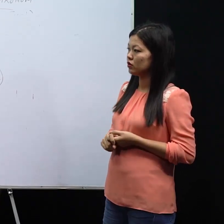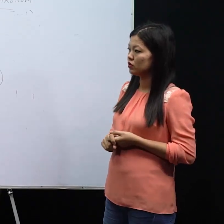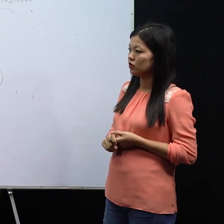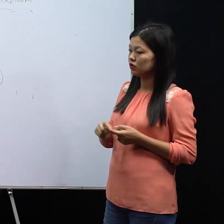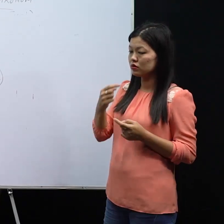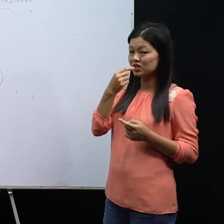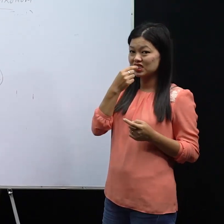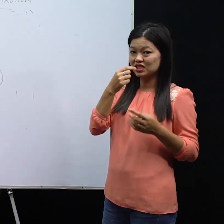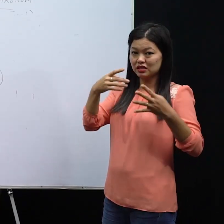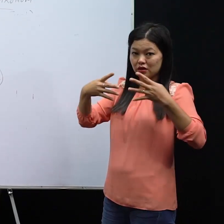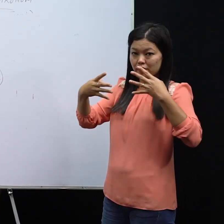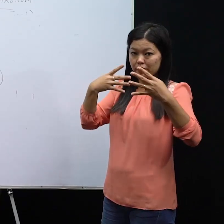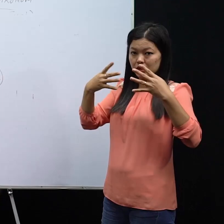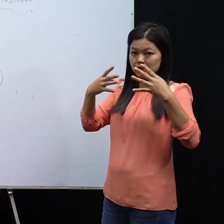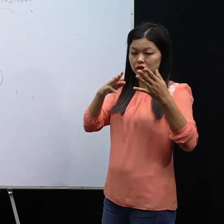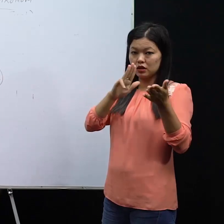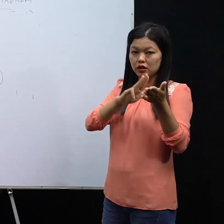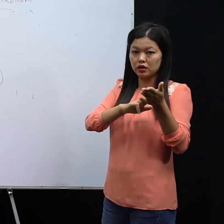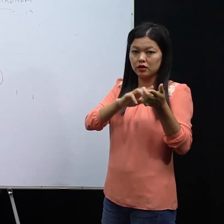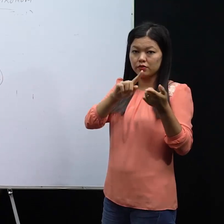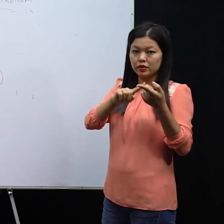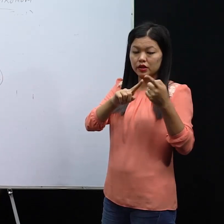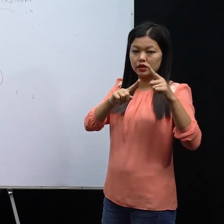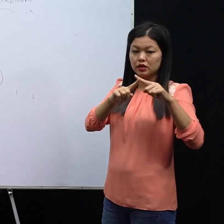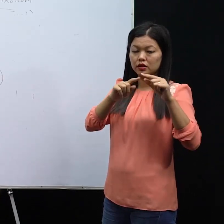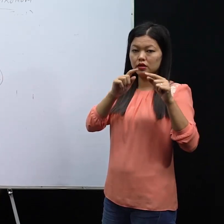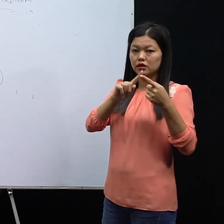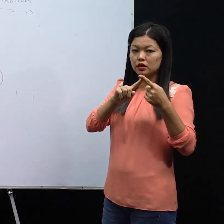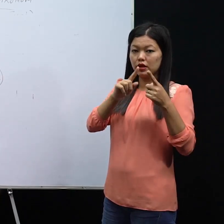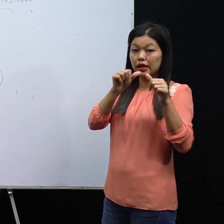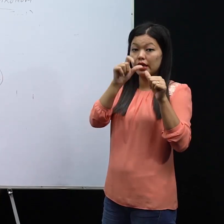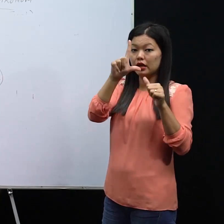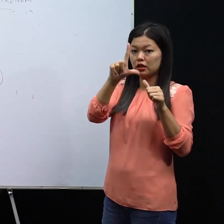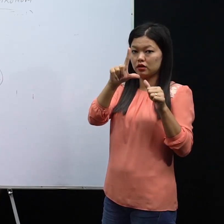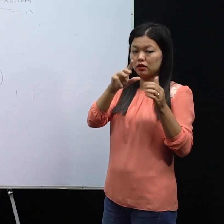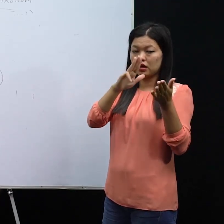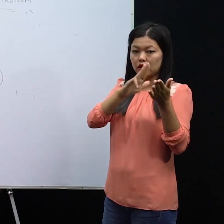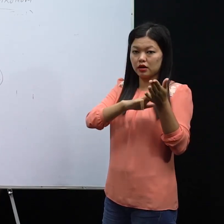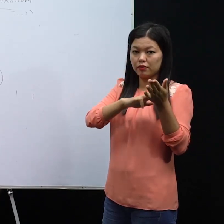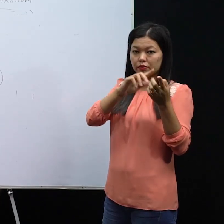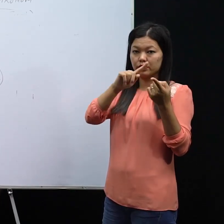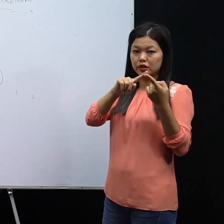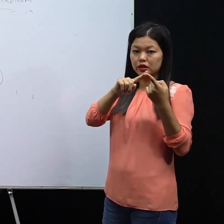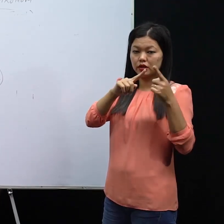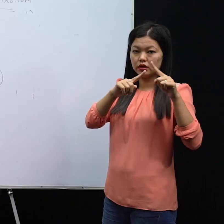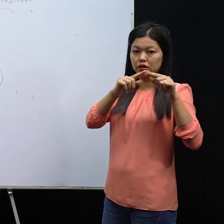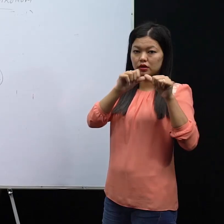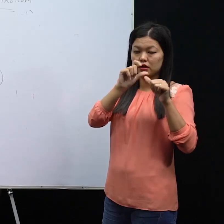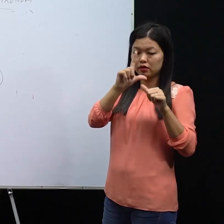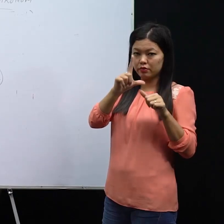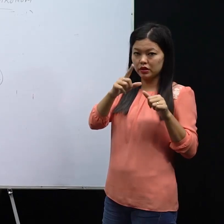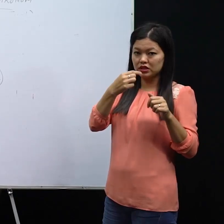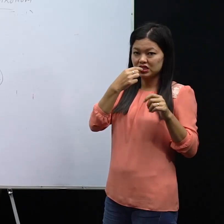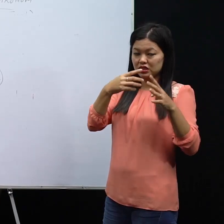the metal product that we have now, car, bridge, okay? All the metal product that we have now, we did not get it just like